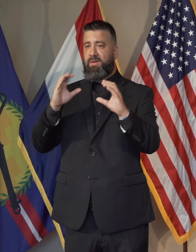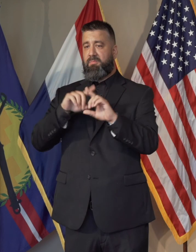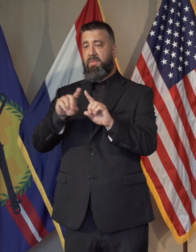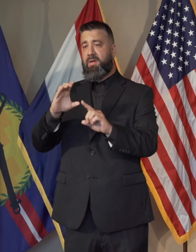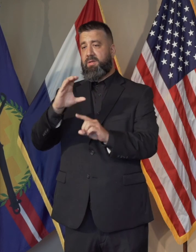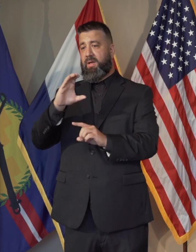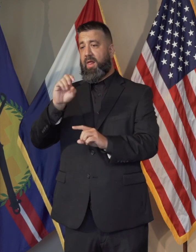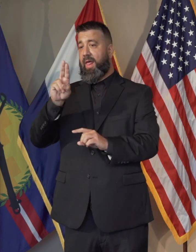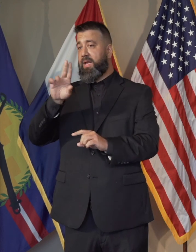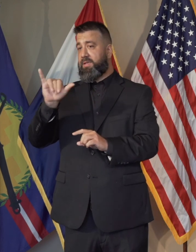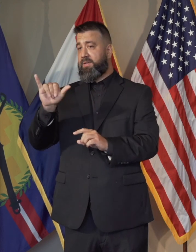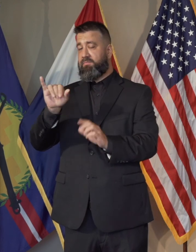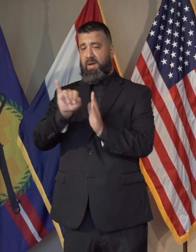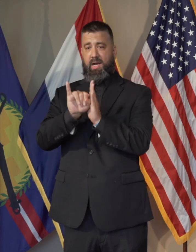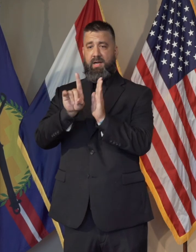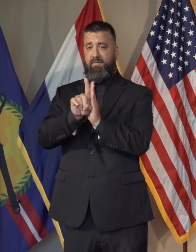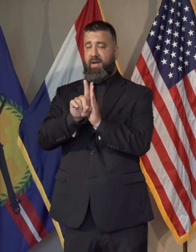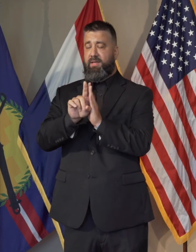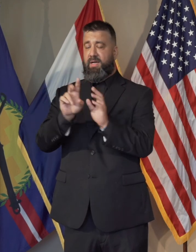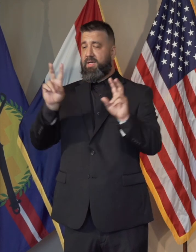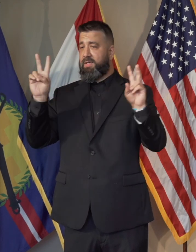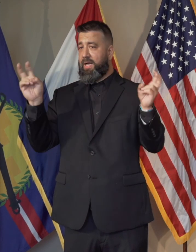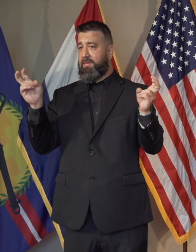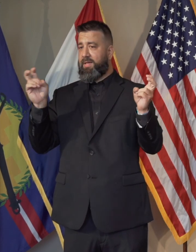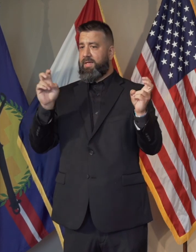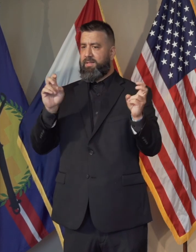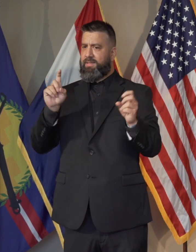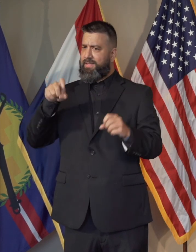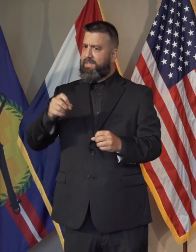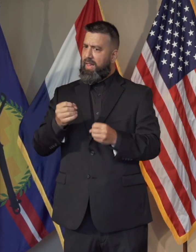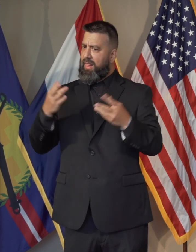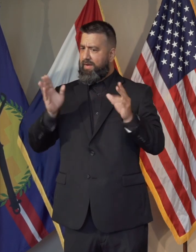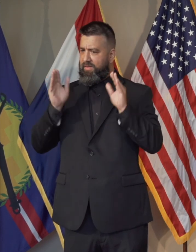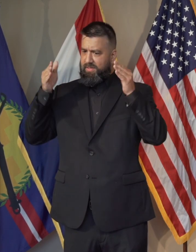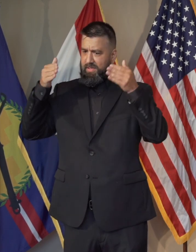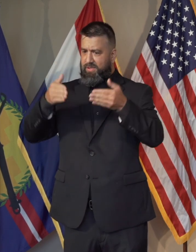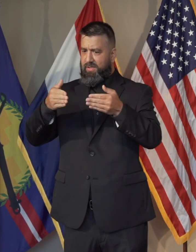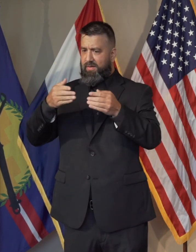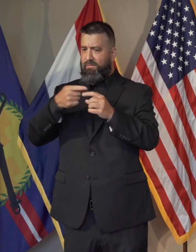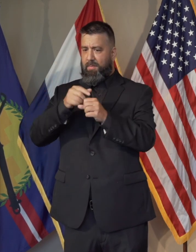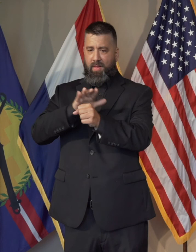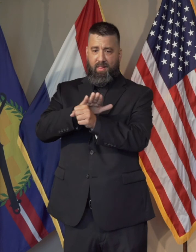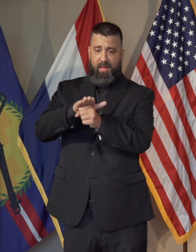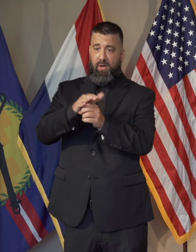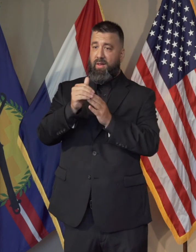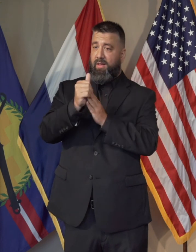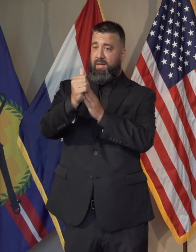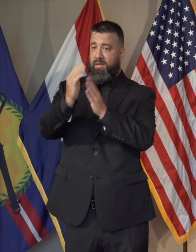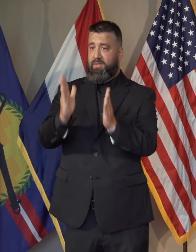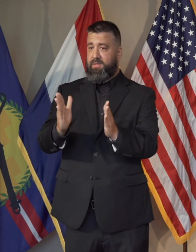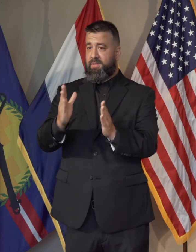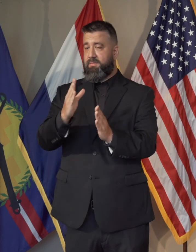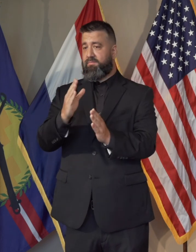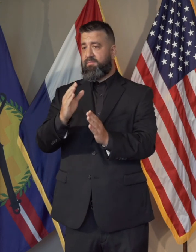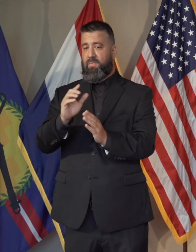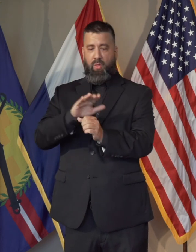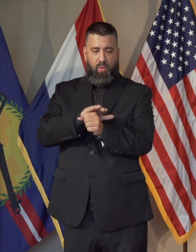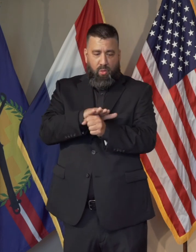a topic that needs a great deal of attention from our regional leaders, from our local leaders, and from our state.